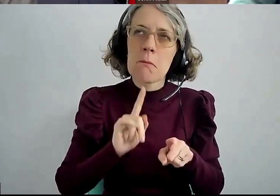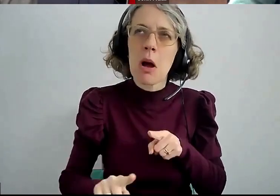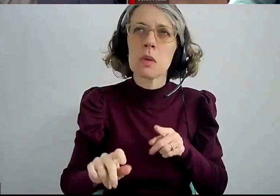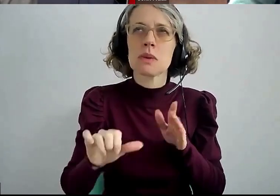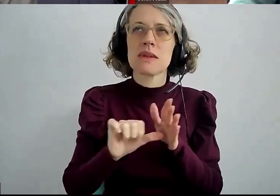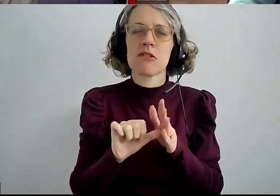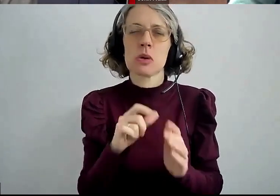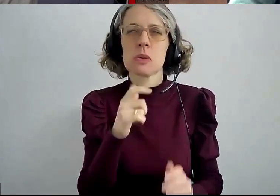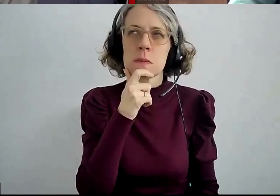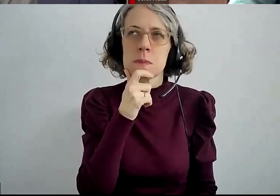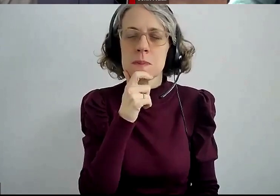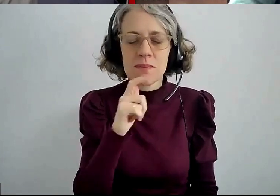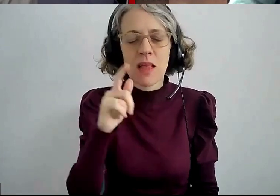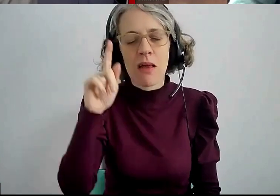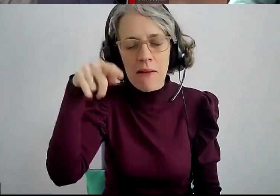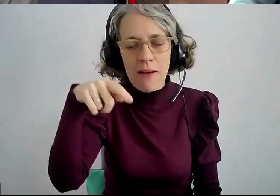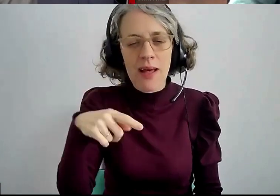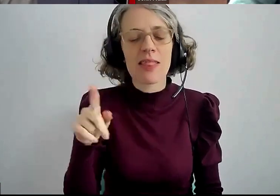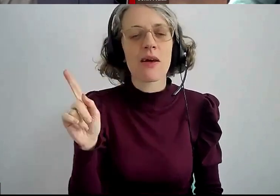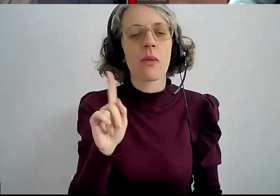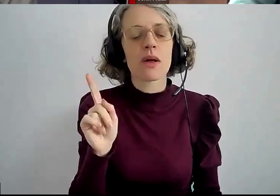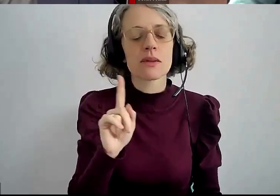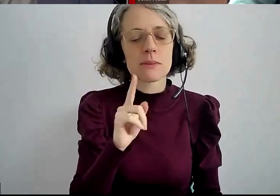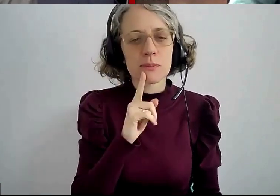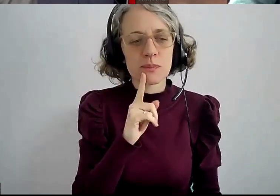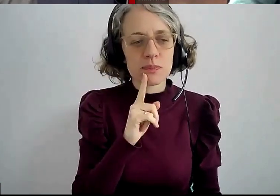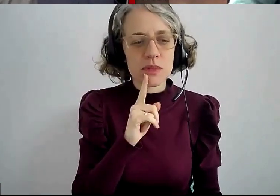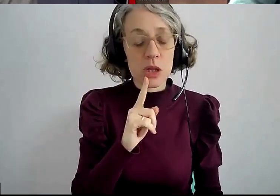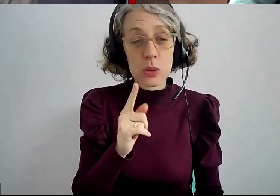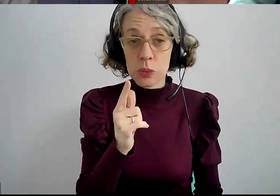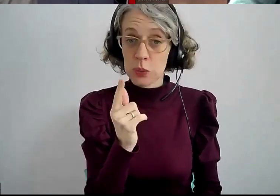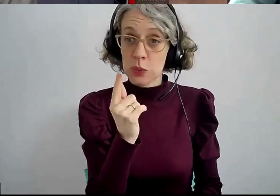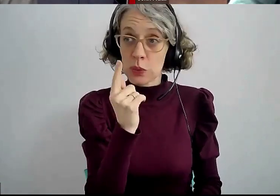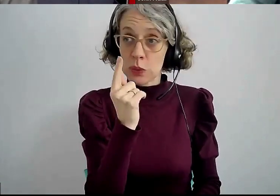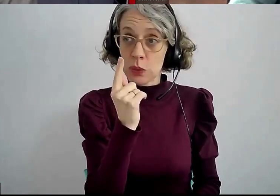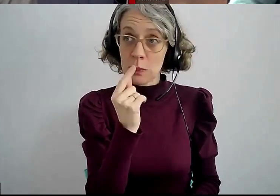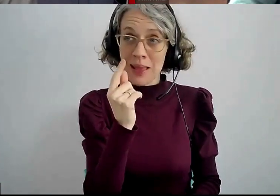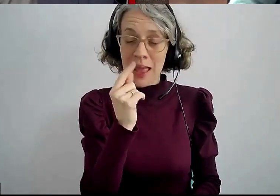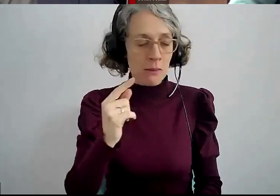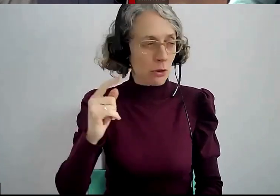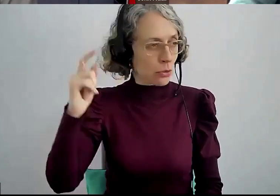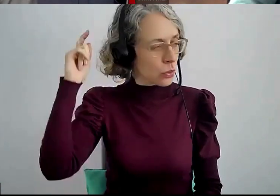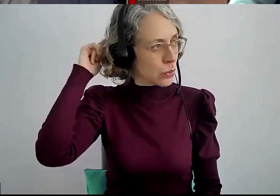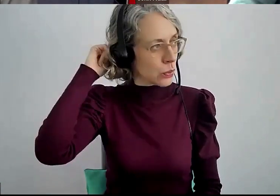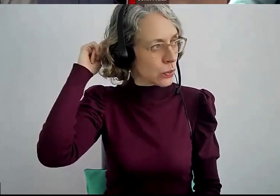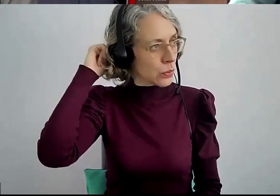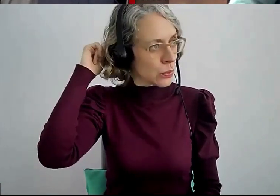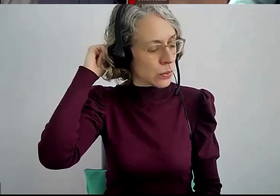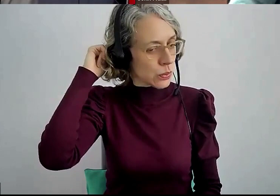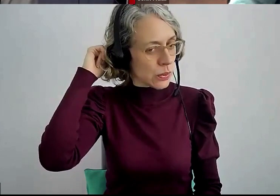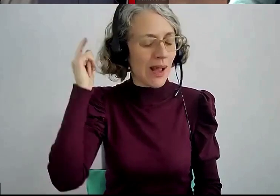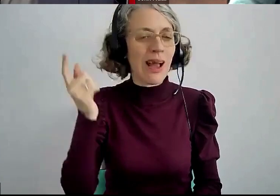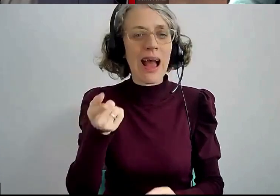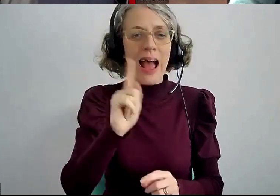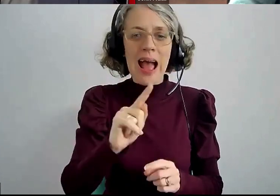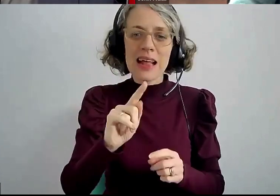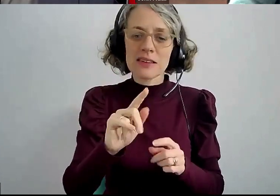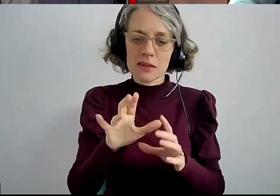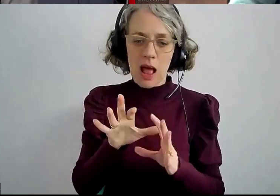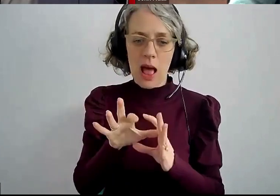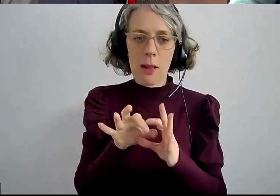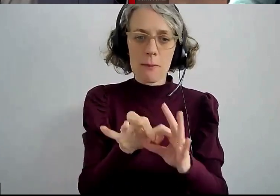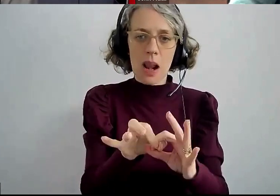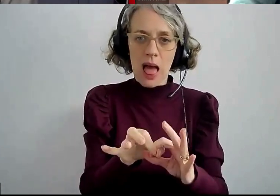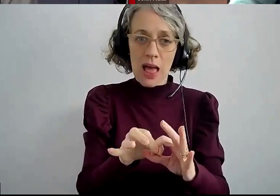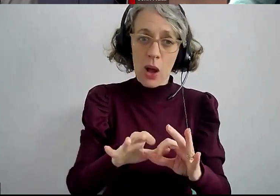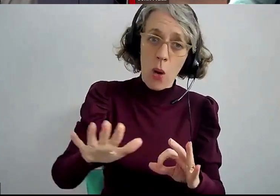that is to be able to bear in mind and apply all the 3